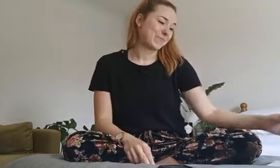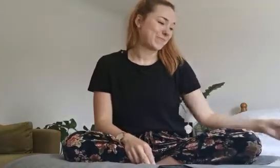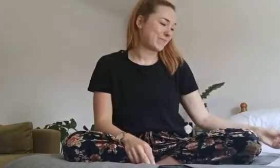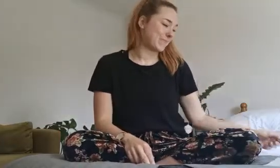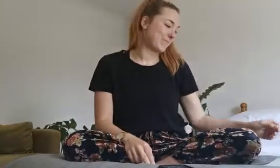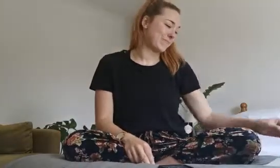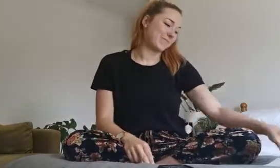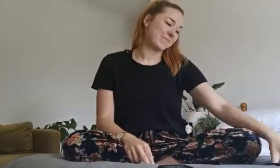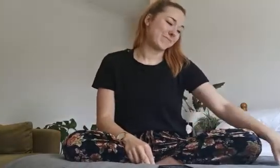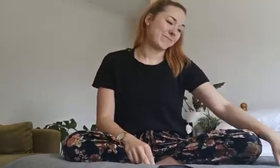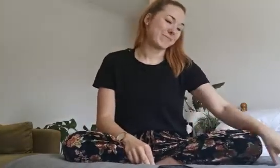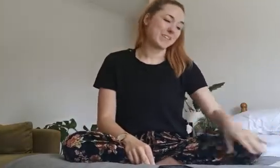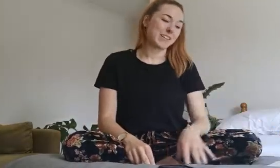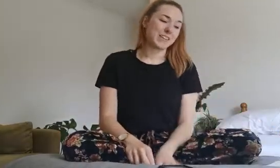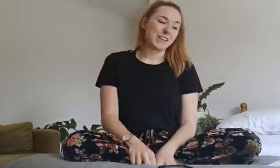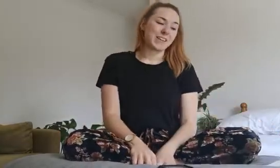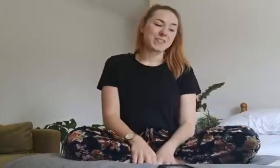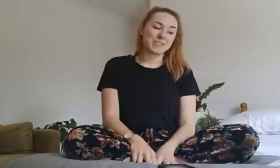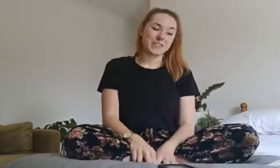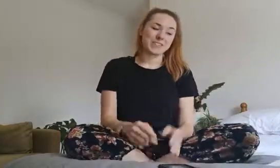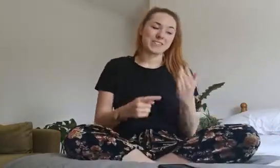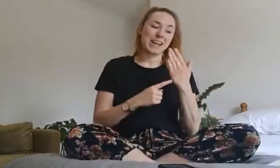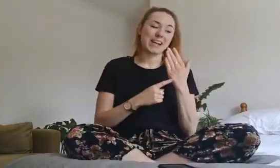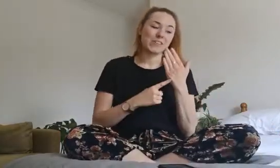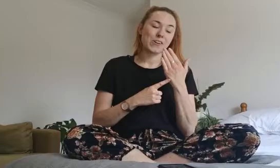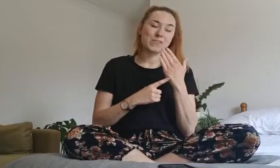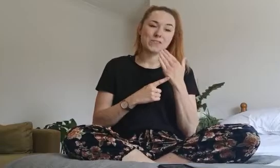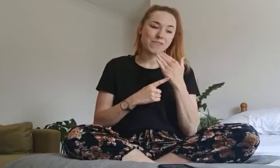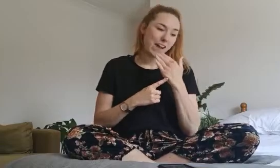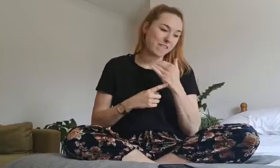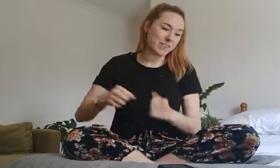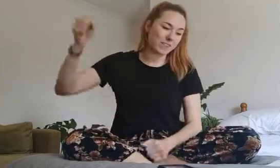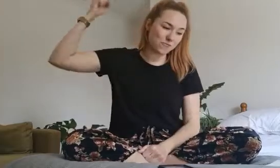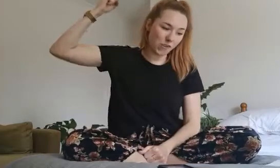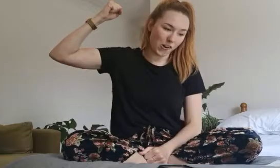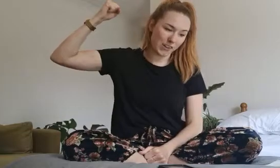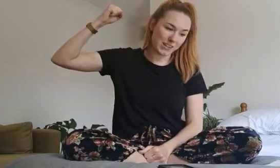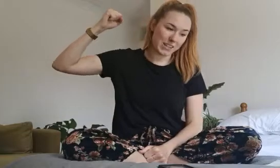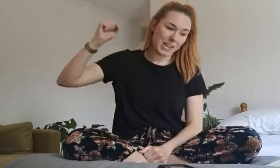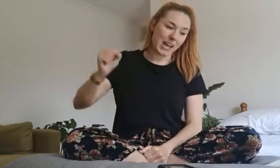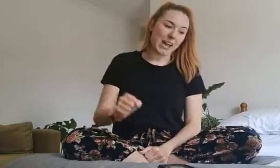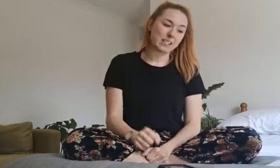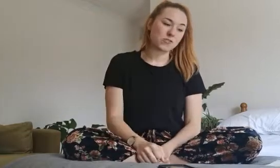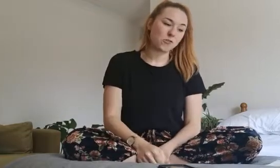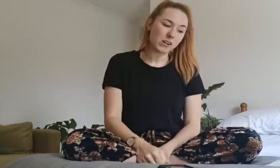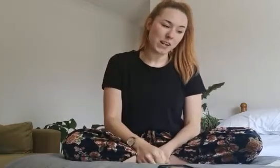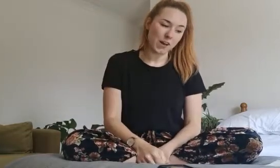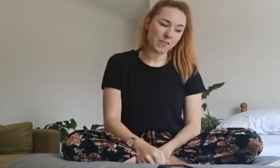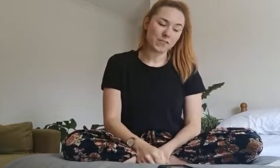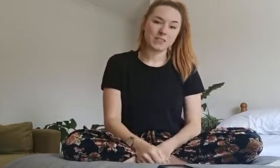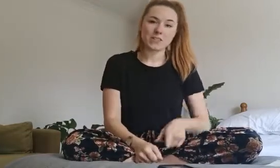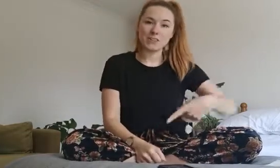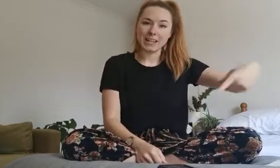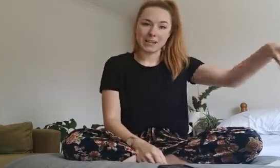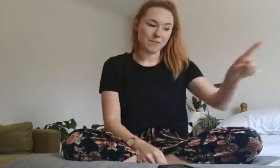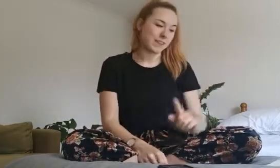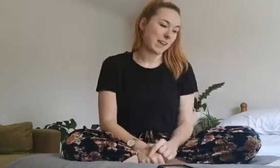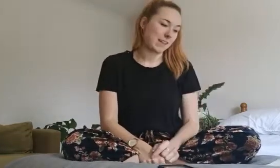Soon Tango grew very strong and strong enough to leave the